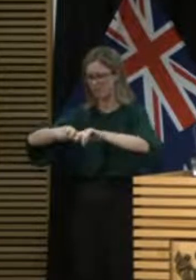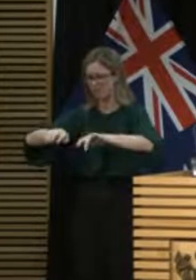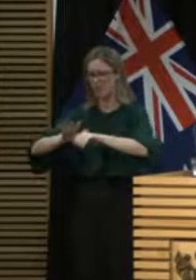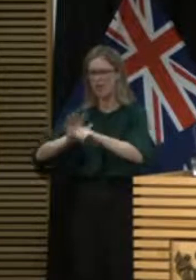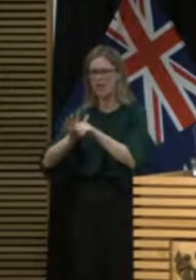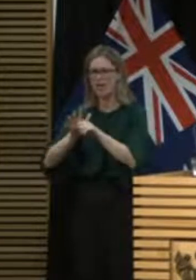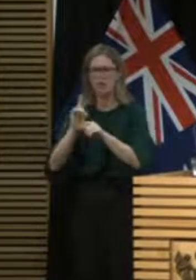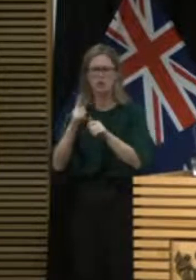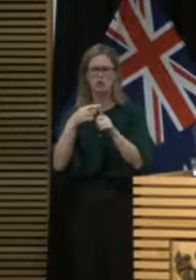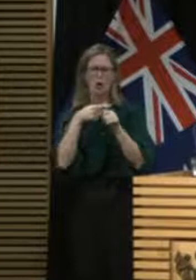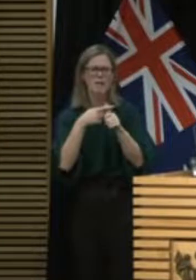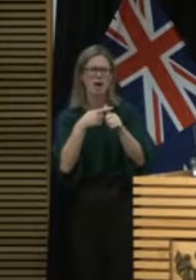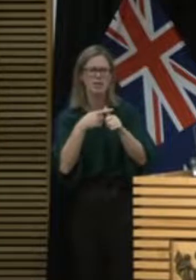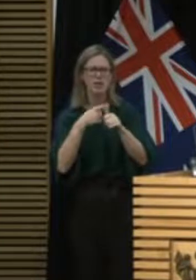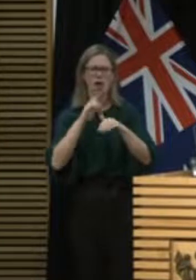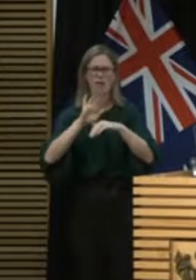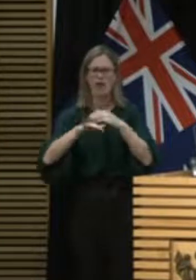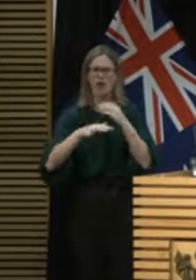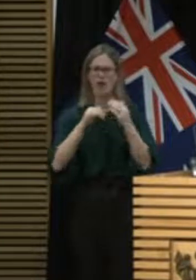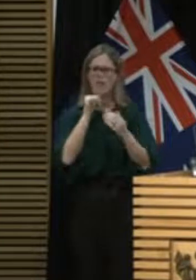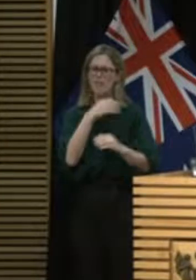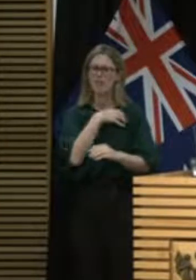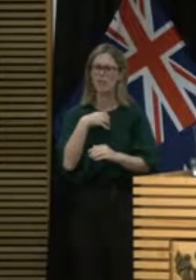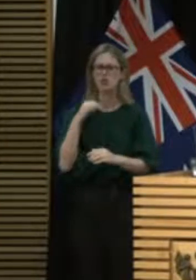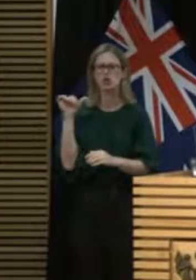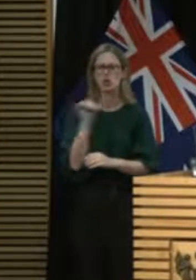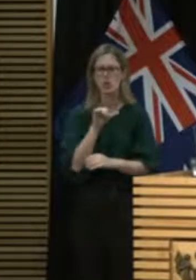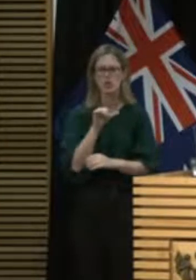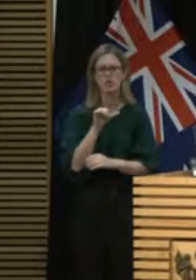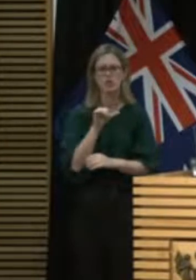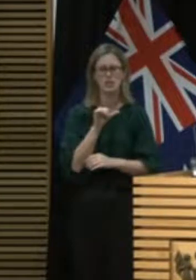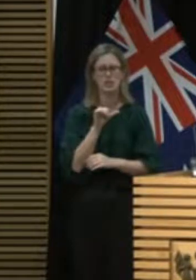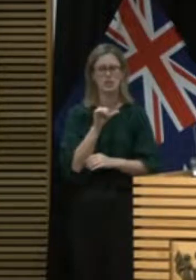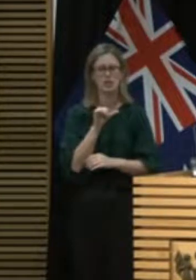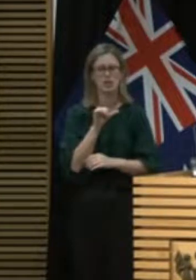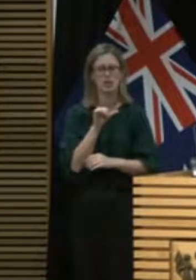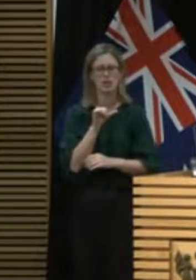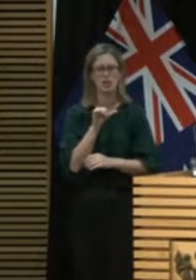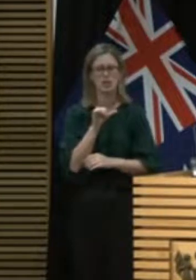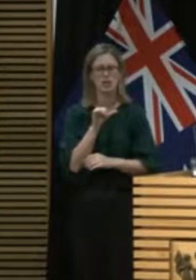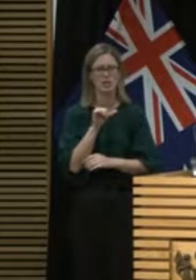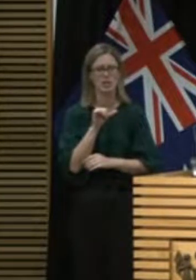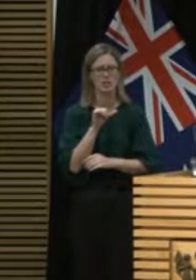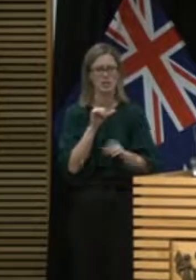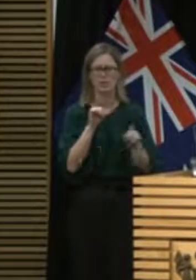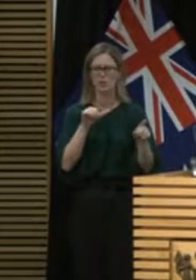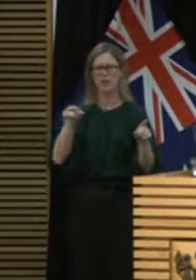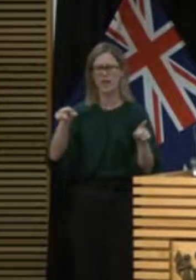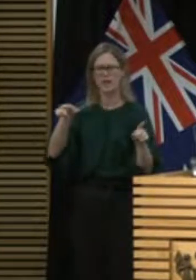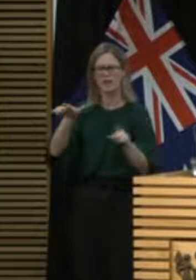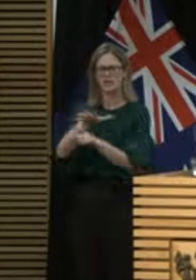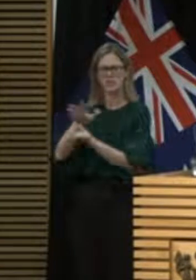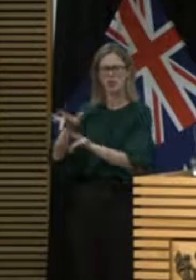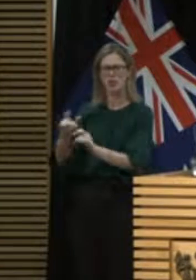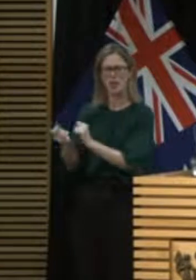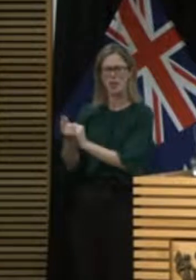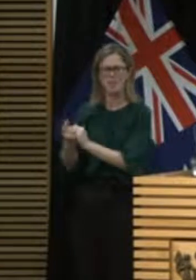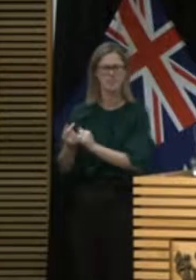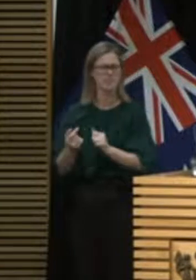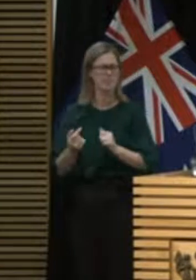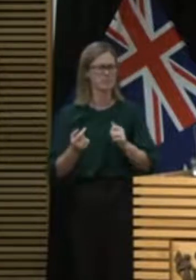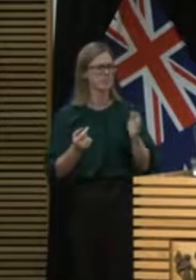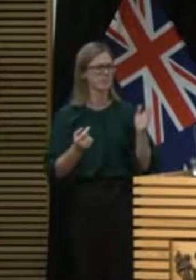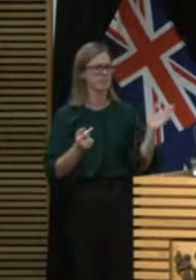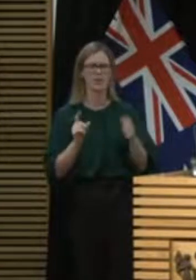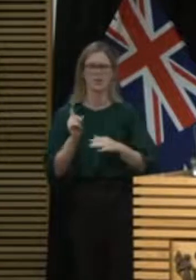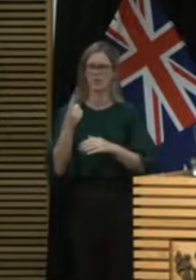advice been over this period about whether the government should have indeed been? No one has yet done that though, but carry on. So the first comment I would